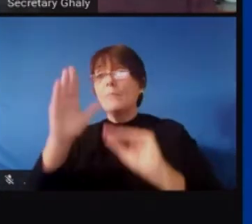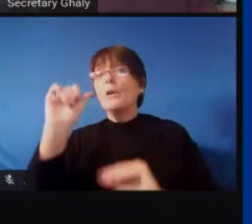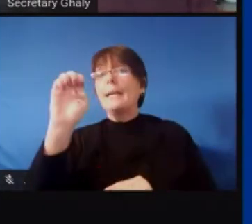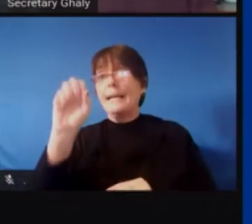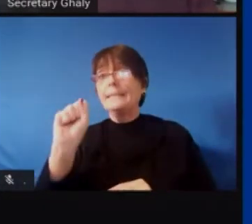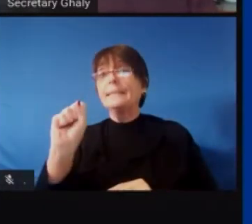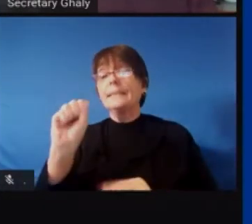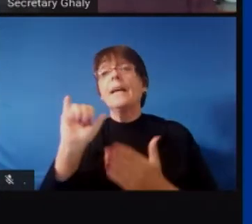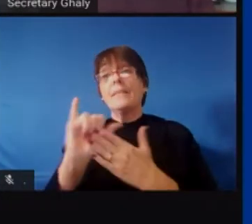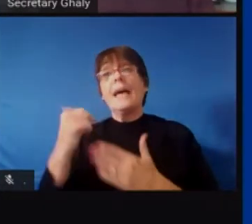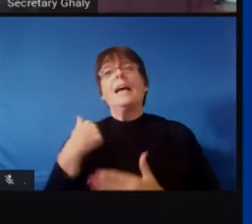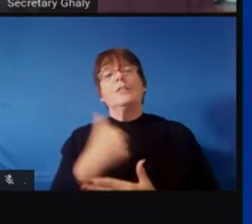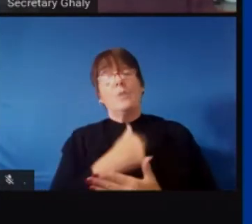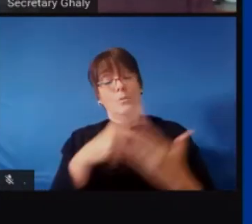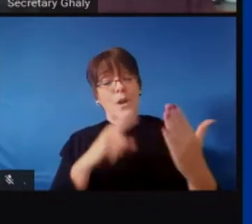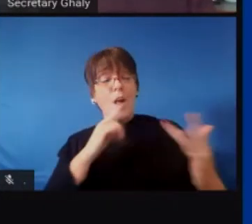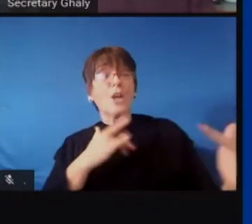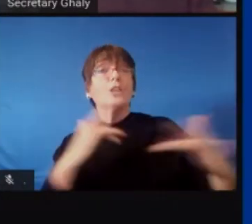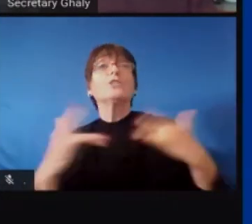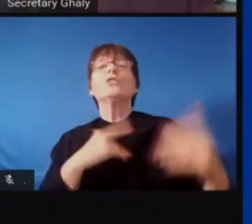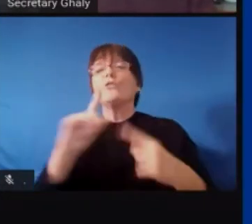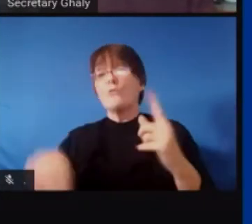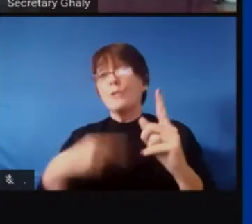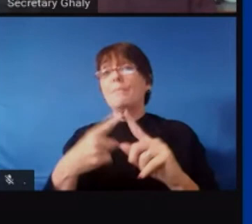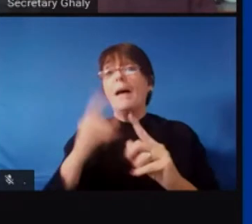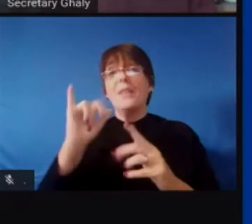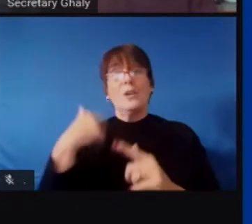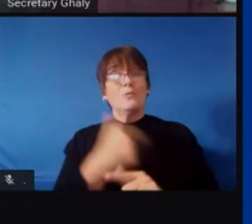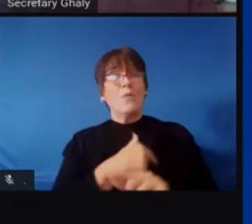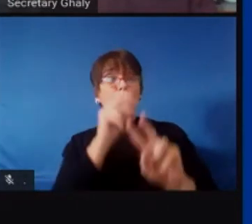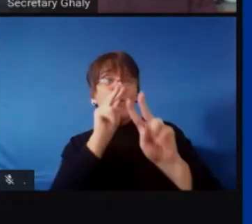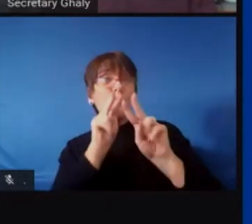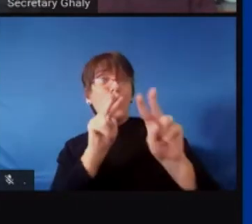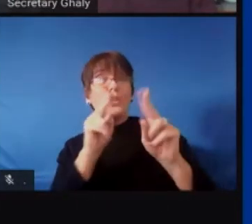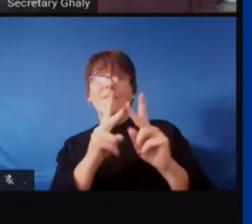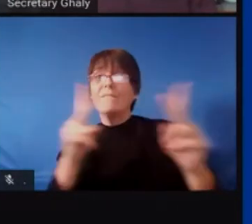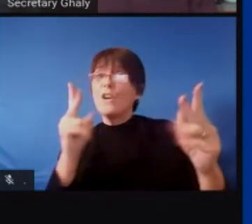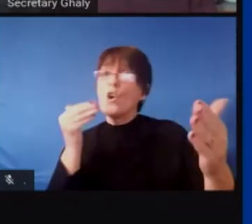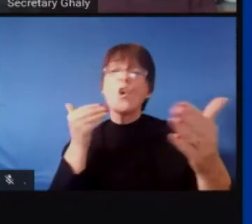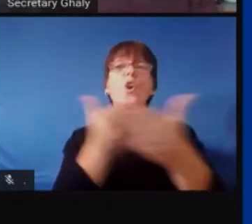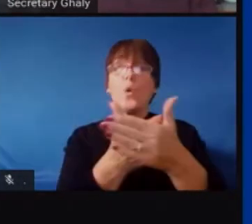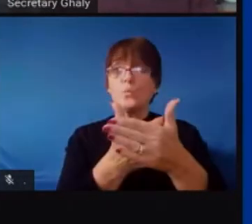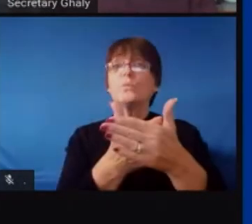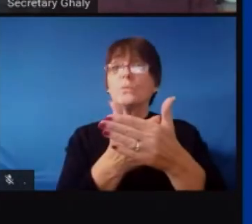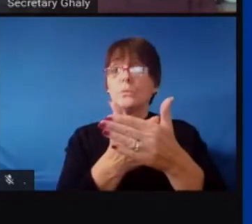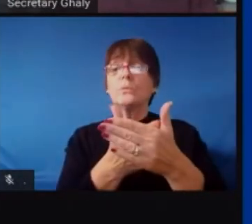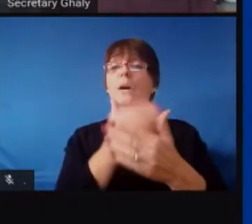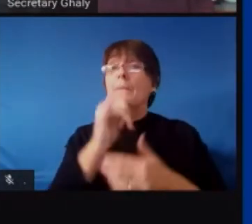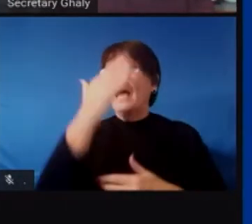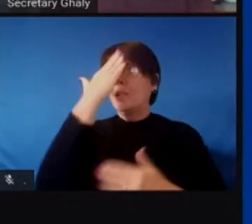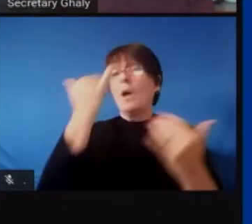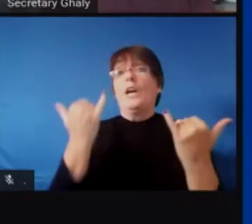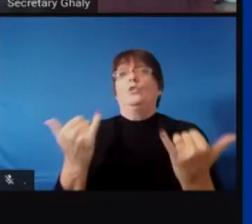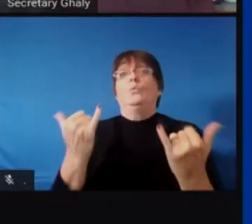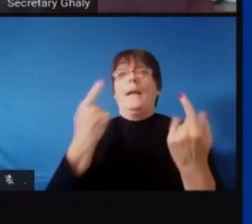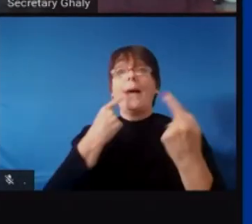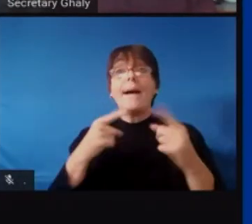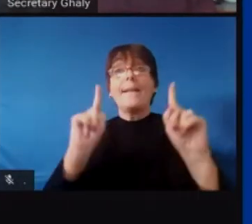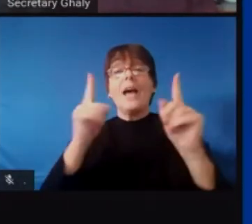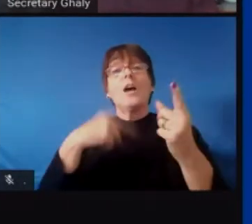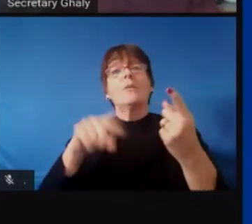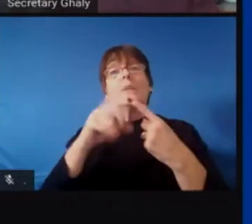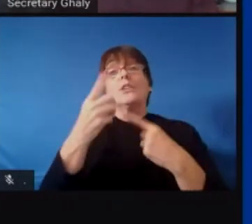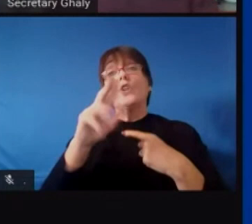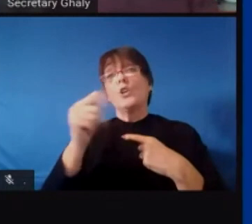we are concerned about. That is why we are watching things very closely. And that is why today's announcement, when Dr.